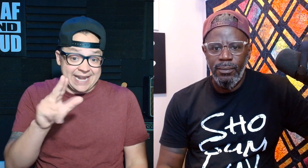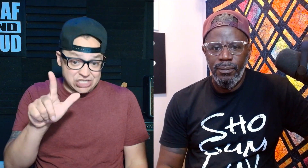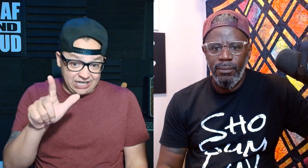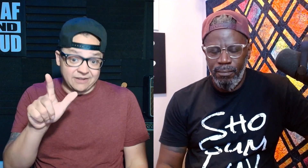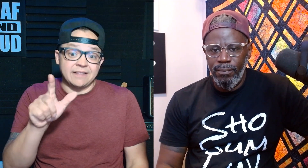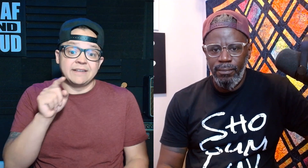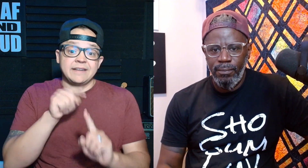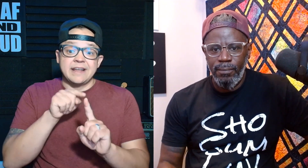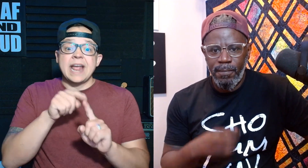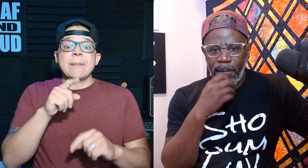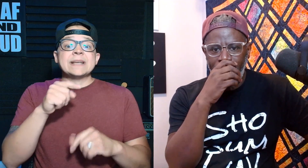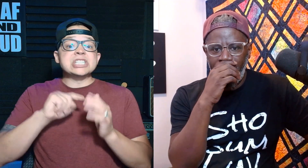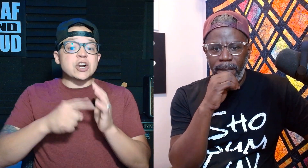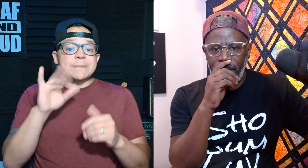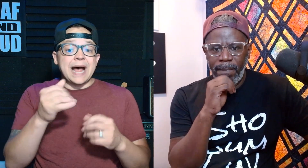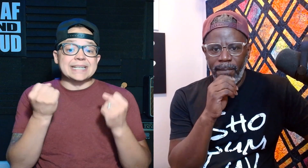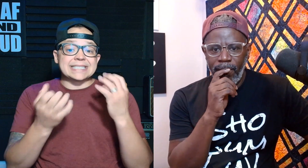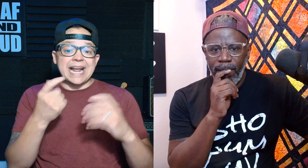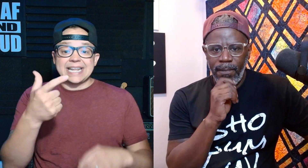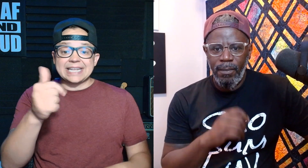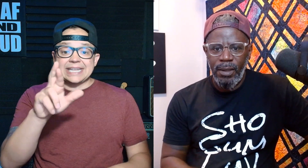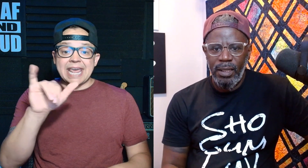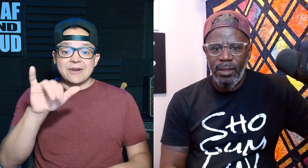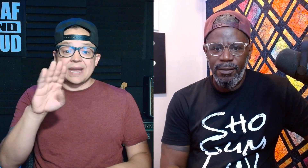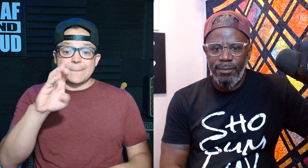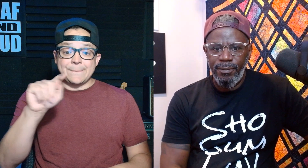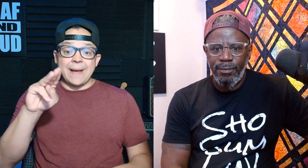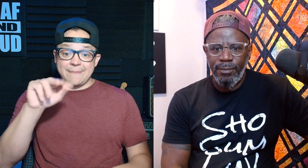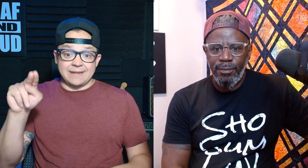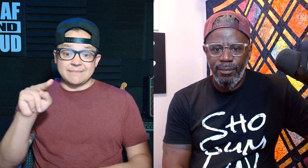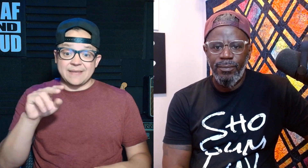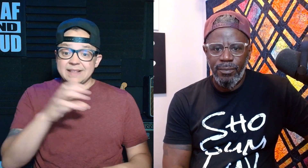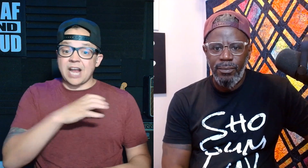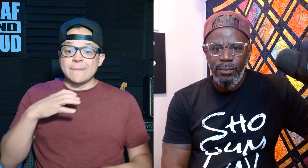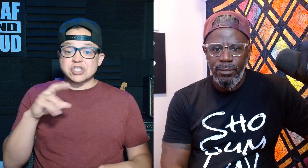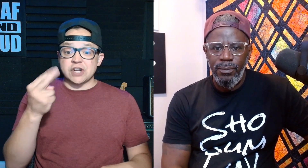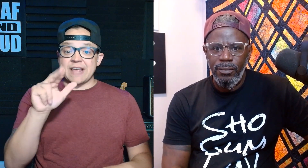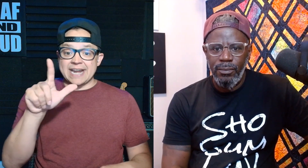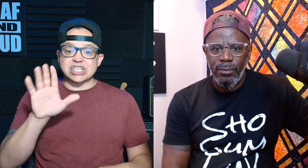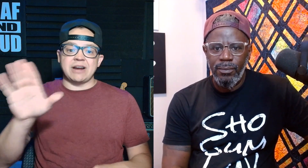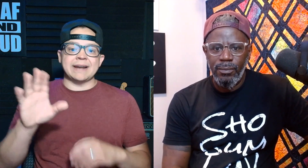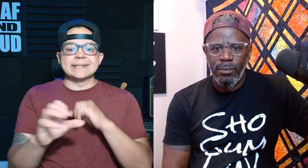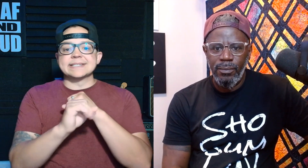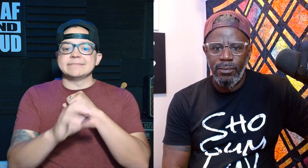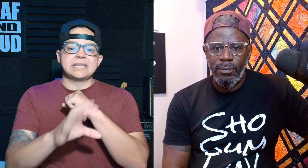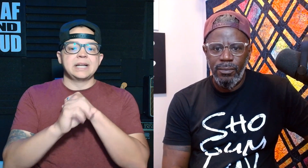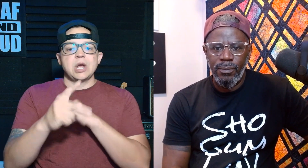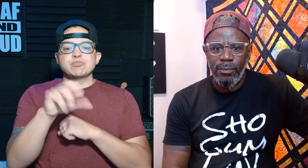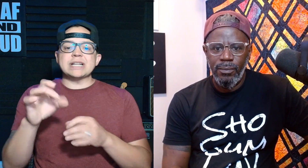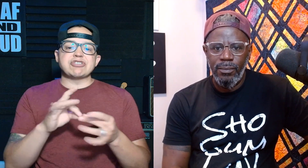the NHL. Mm-hmm. They started by signing Gary Bettman, the commissioner of the NHL,